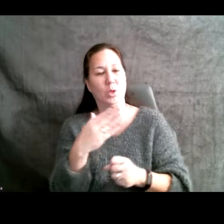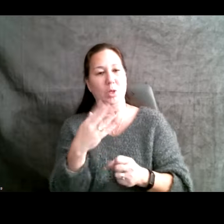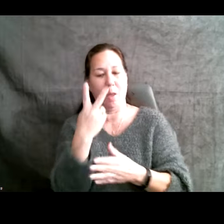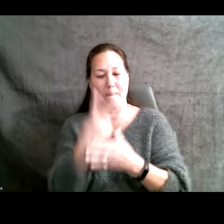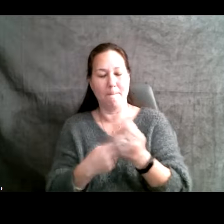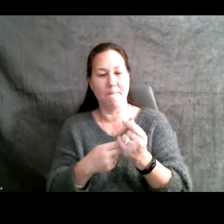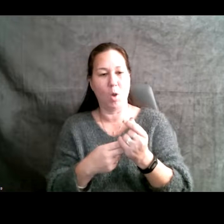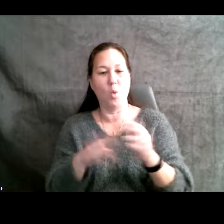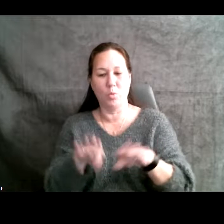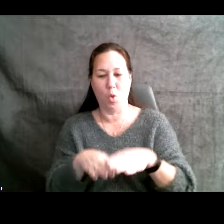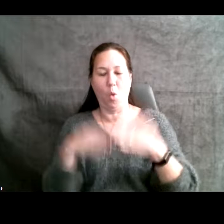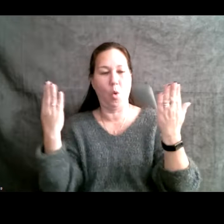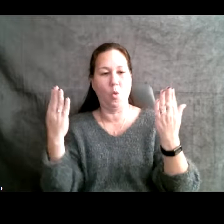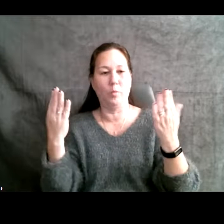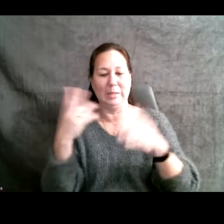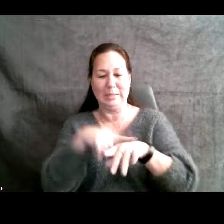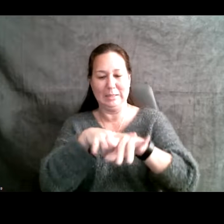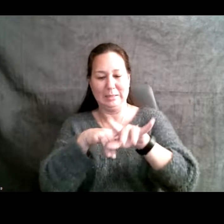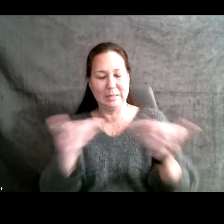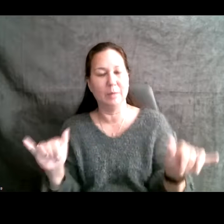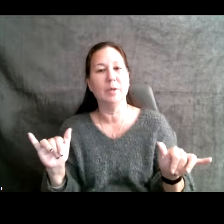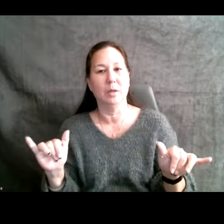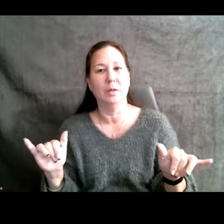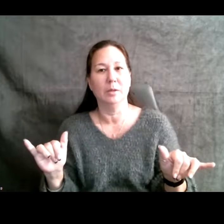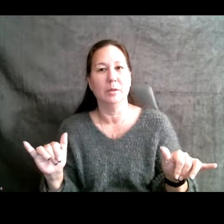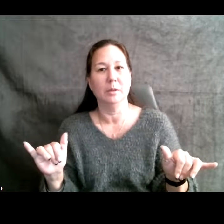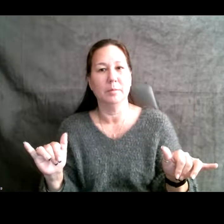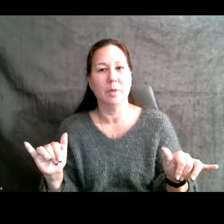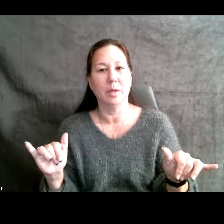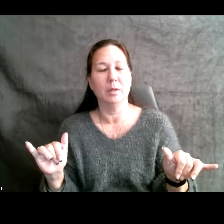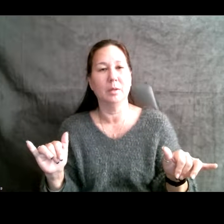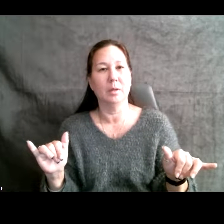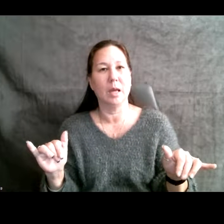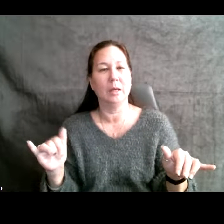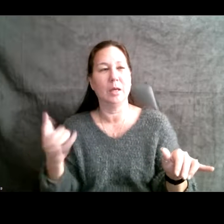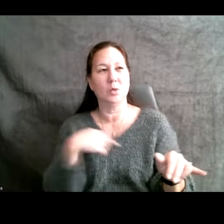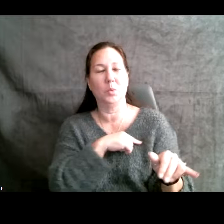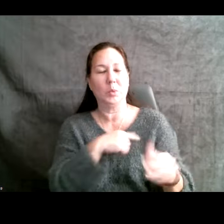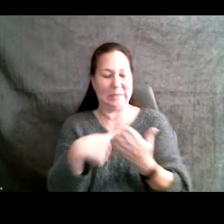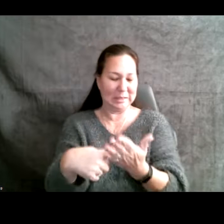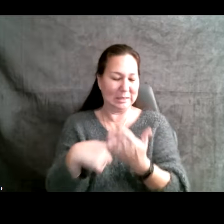open at the same time as what we're considering here.